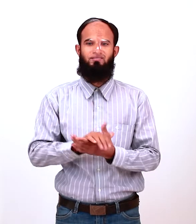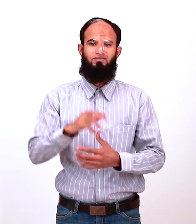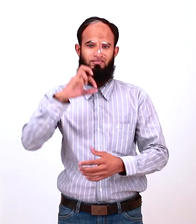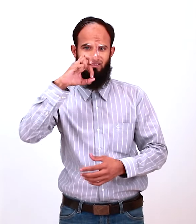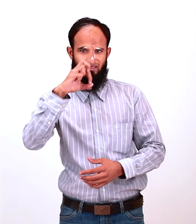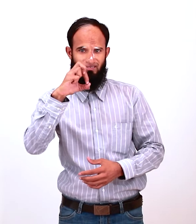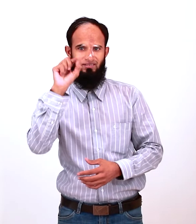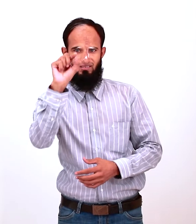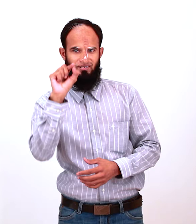8:30.